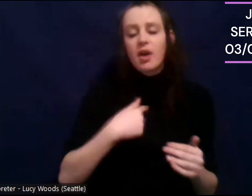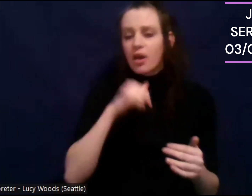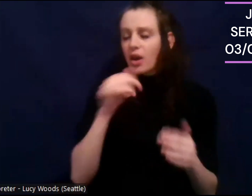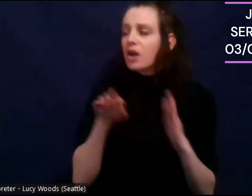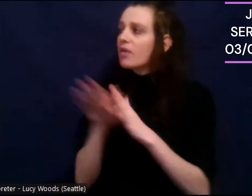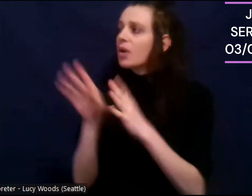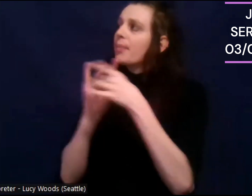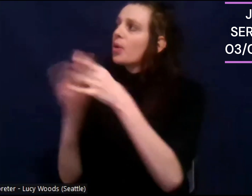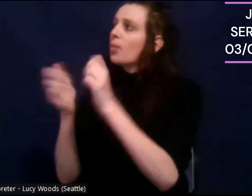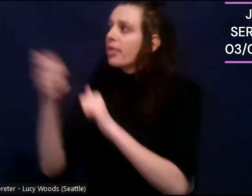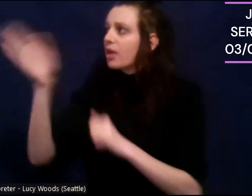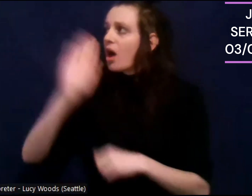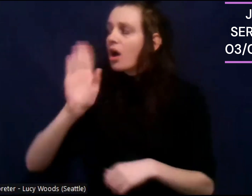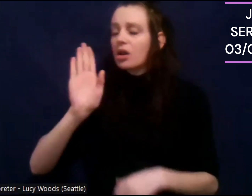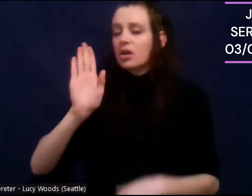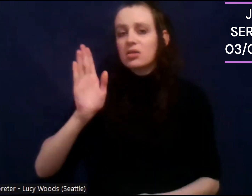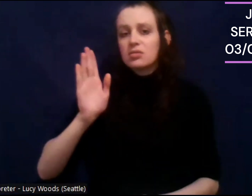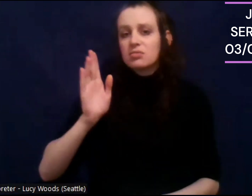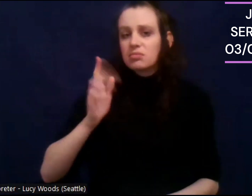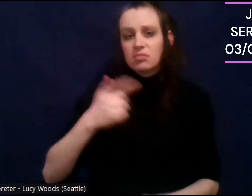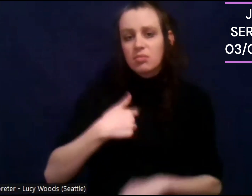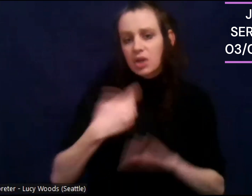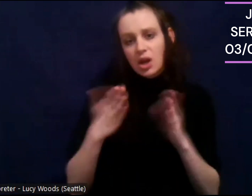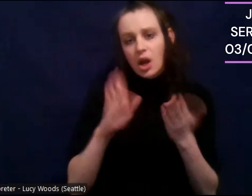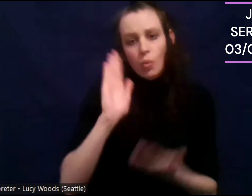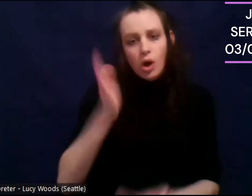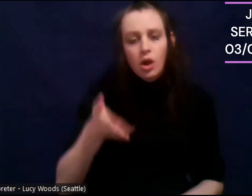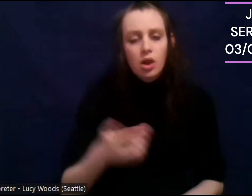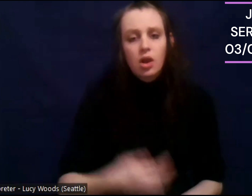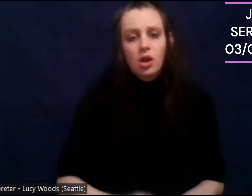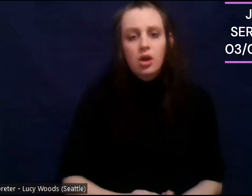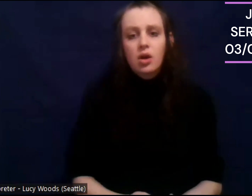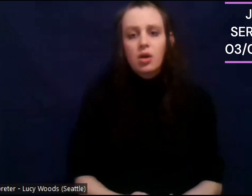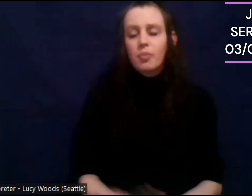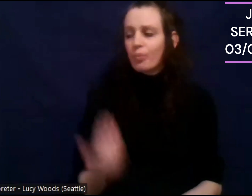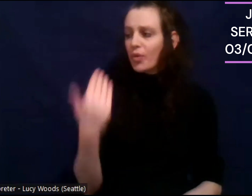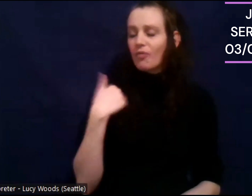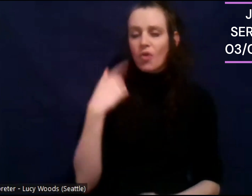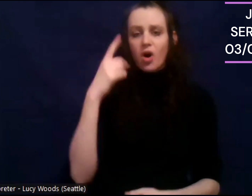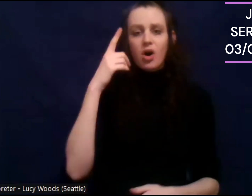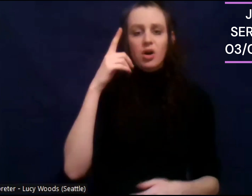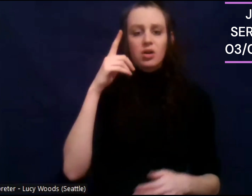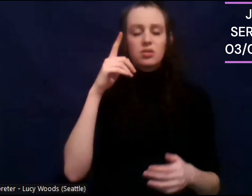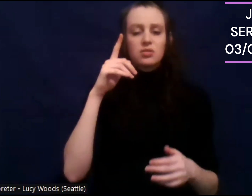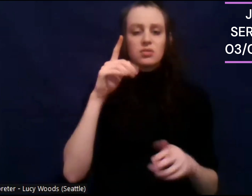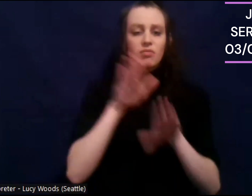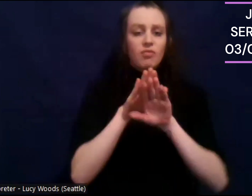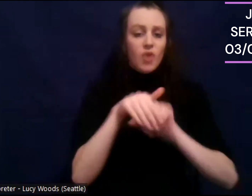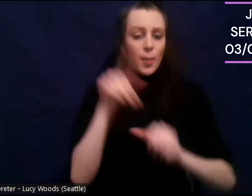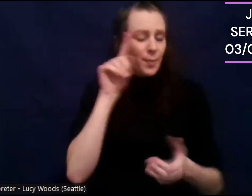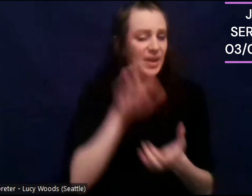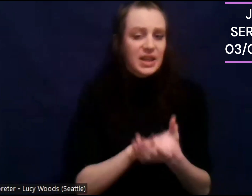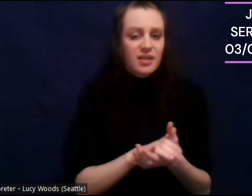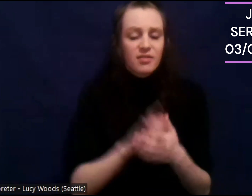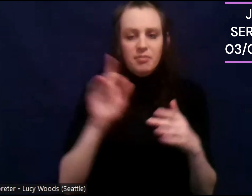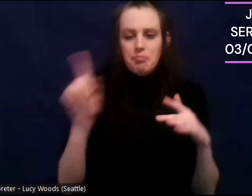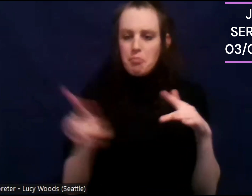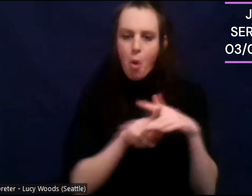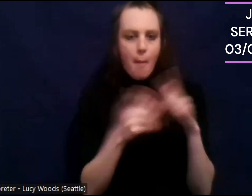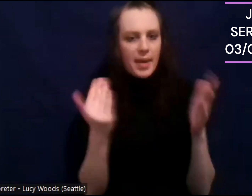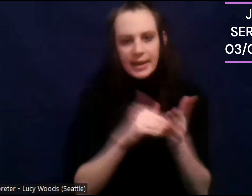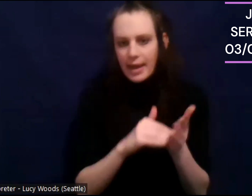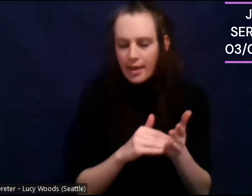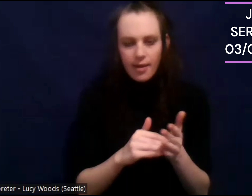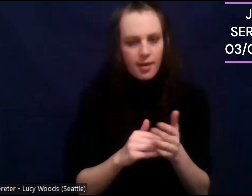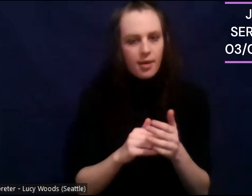I'm dead in the water. All of that delusional thinking can come right back. All of that insidious insanity will come right back. All